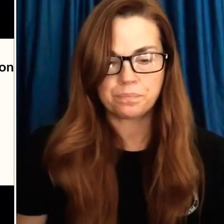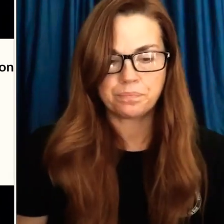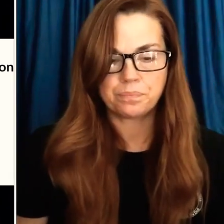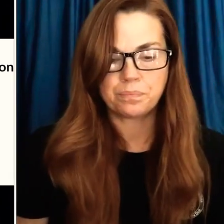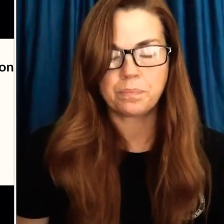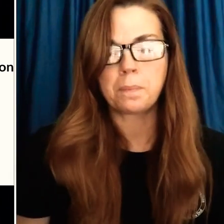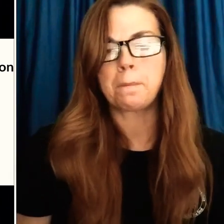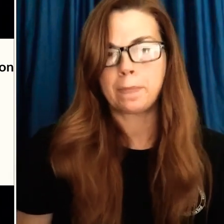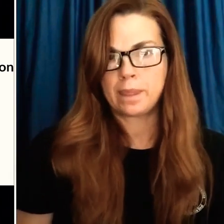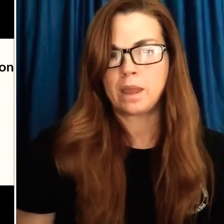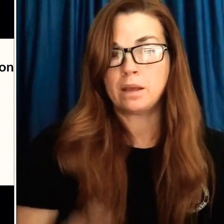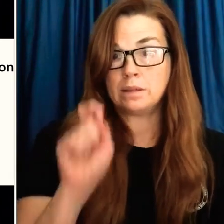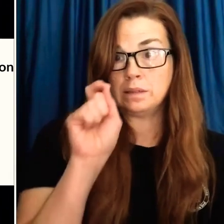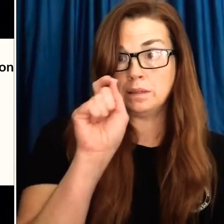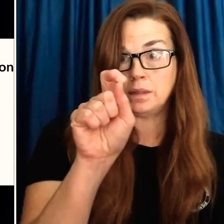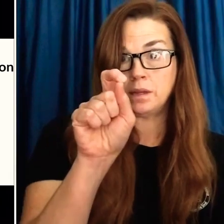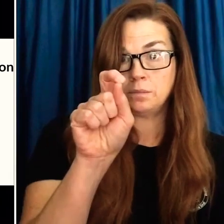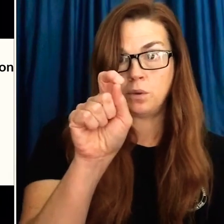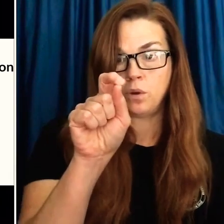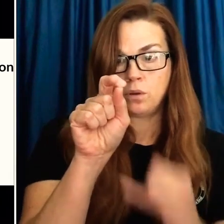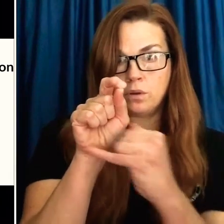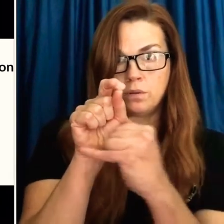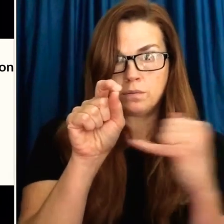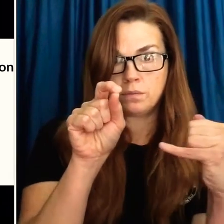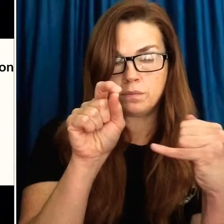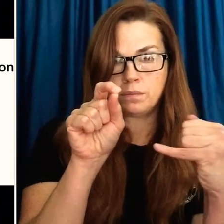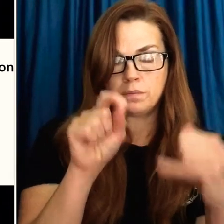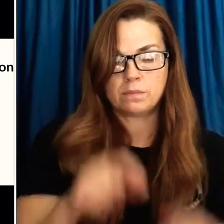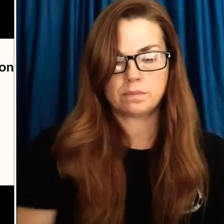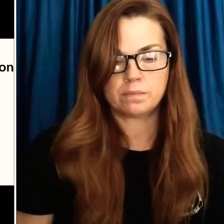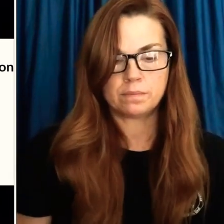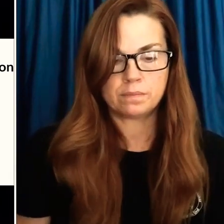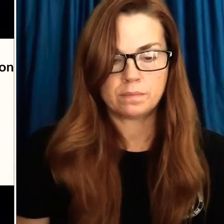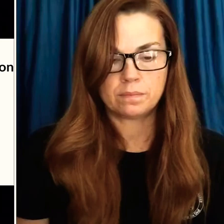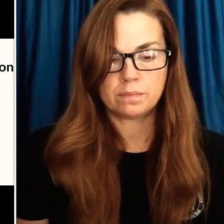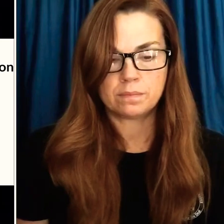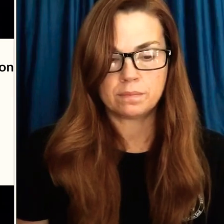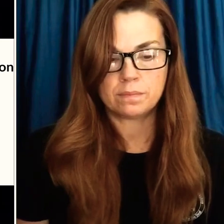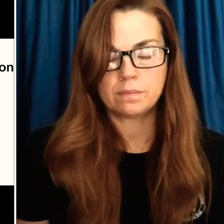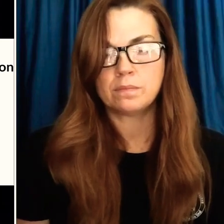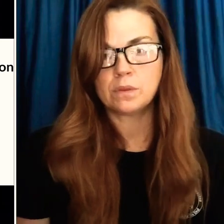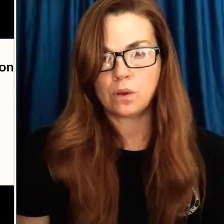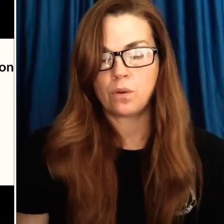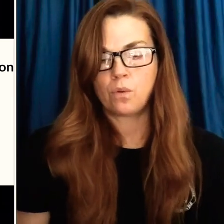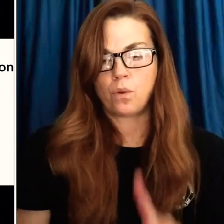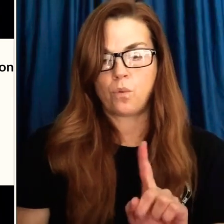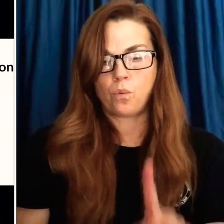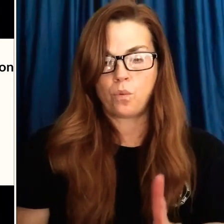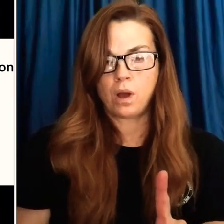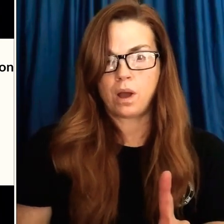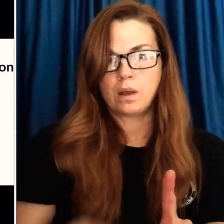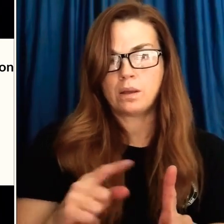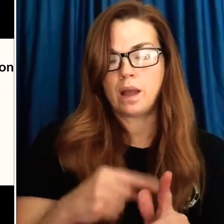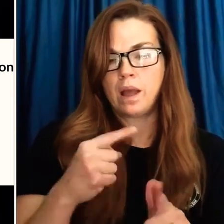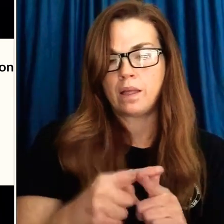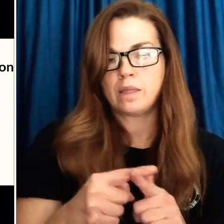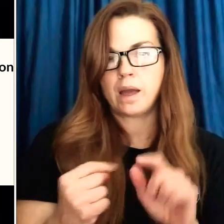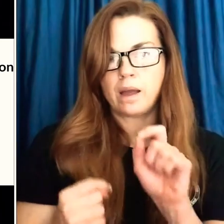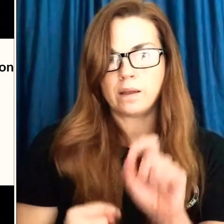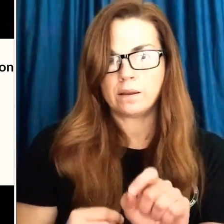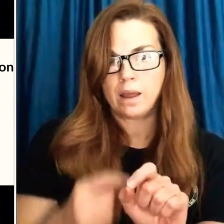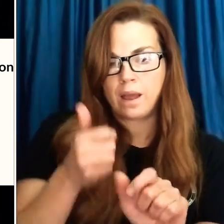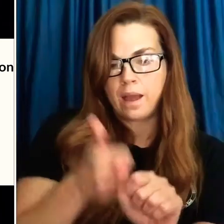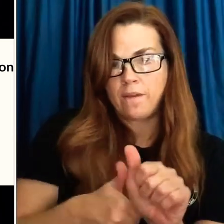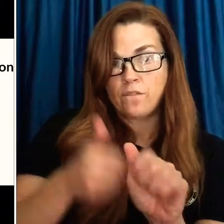Okay, then I'm going to put a fraction bar underneath my decimal. I'm going to put a 1 under the decimal, and then a 0 under every digit after